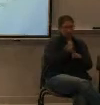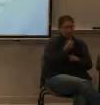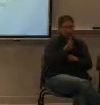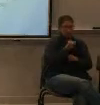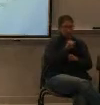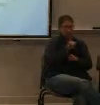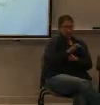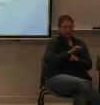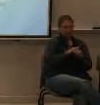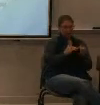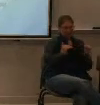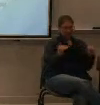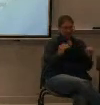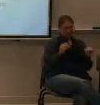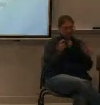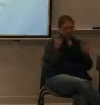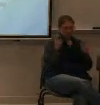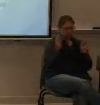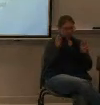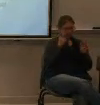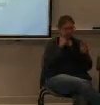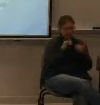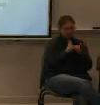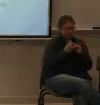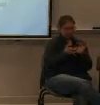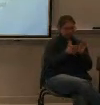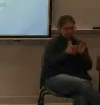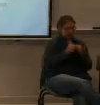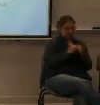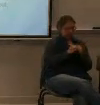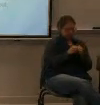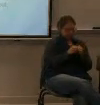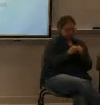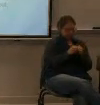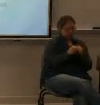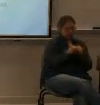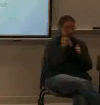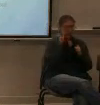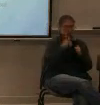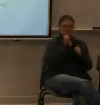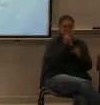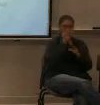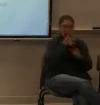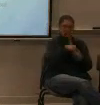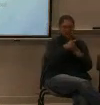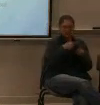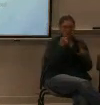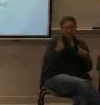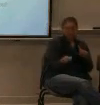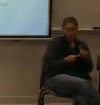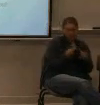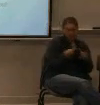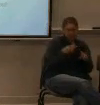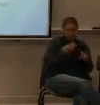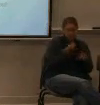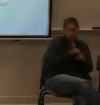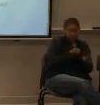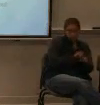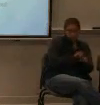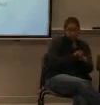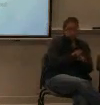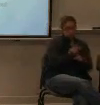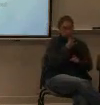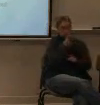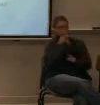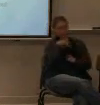level. And then hopefully you'll see how those link into, if you're not interested in the cycles in their own right,